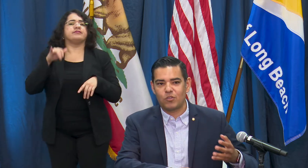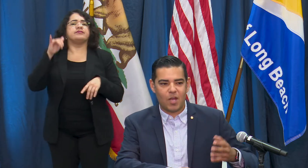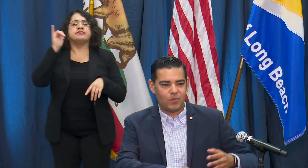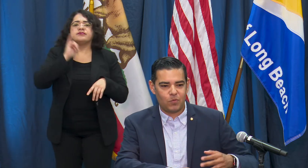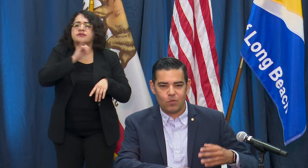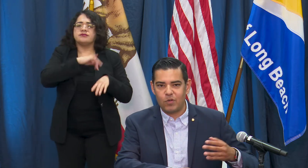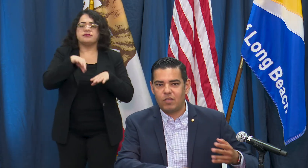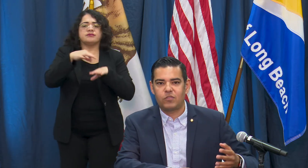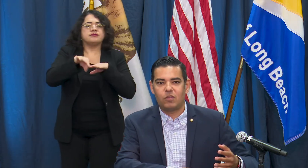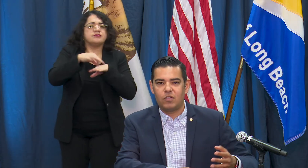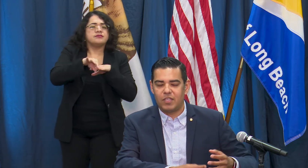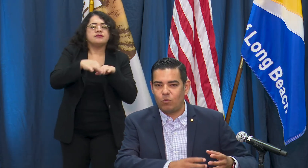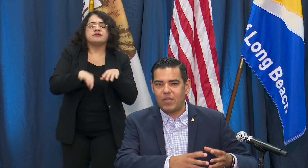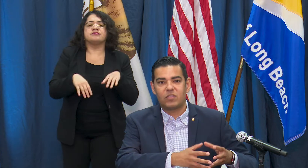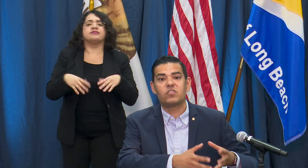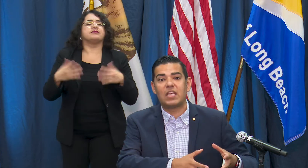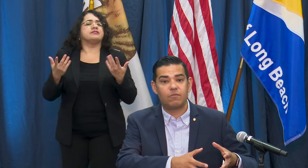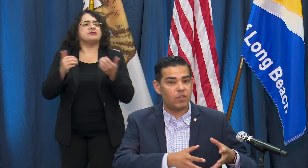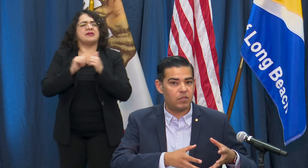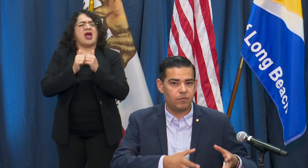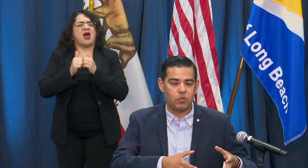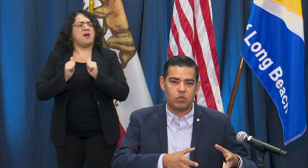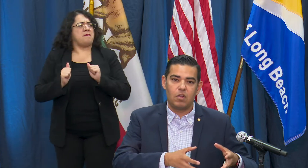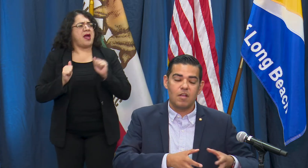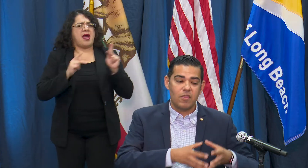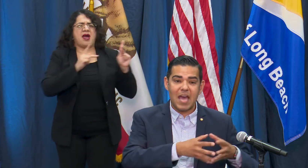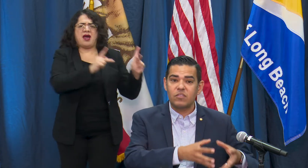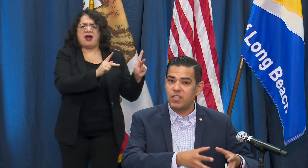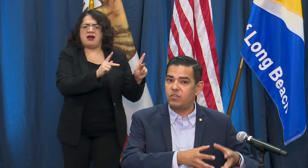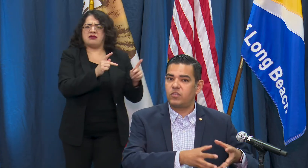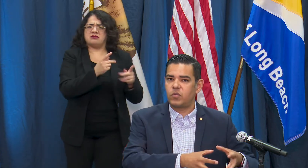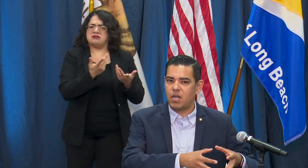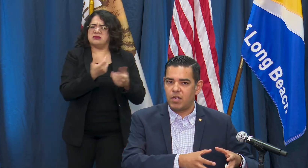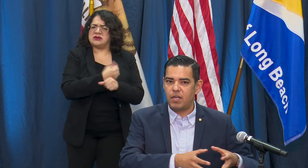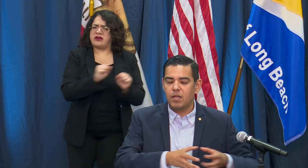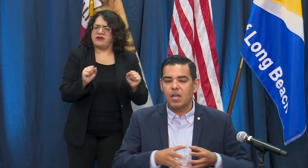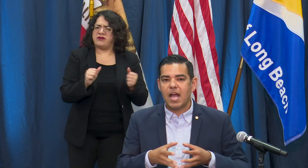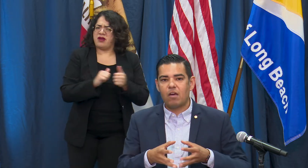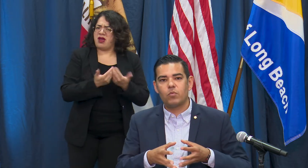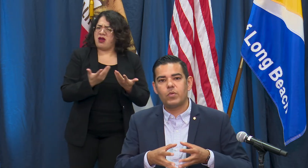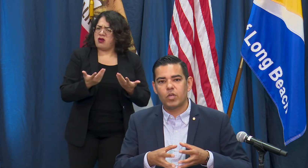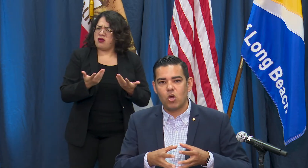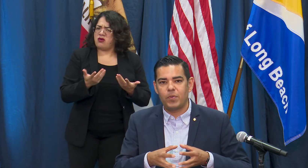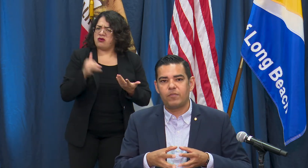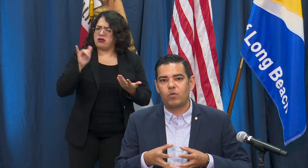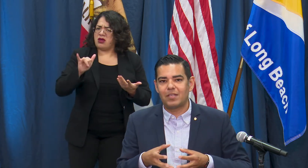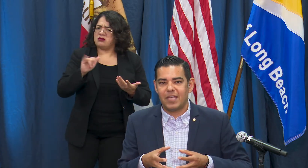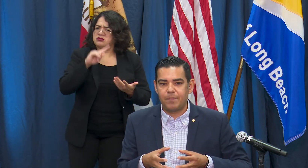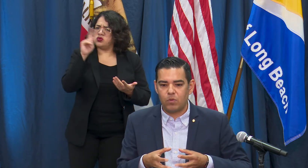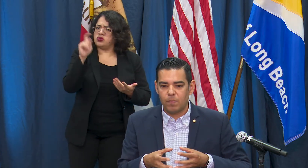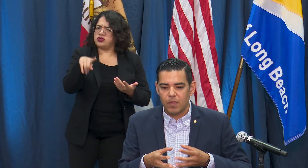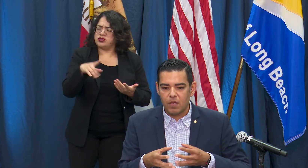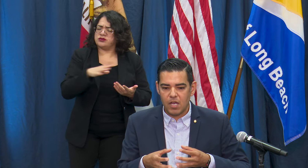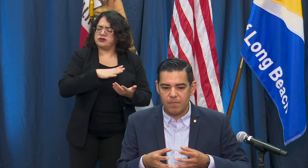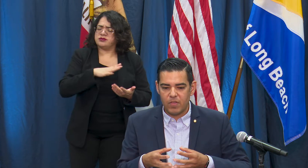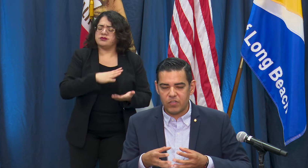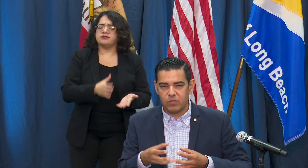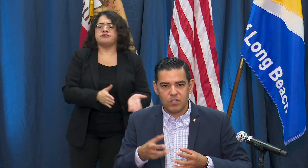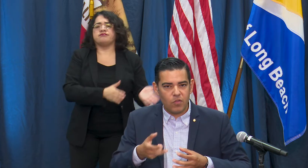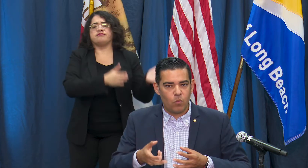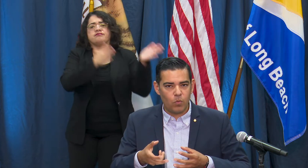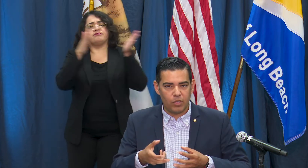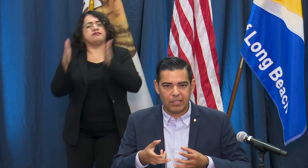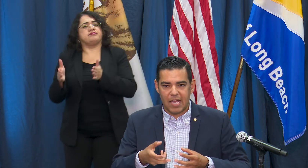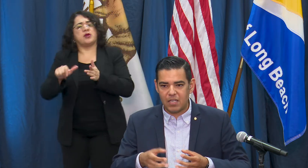their barbershops or their nail salons in a way that's safe in the future? That is an industry area. How do we reopen, for example, and